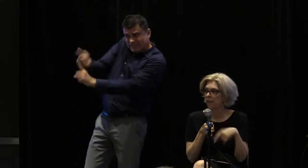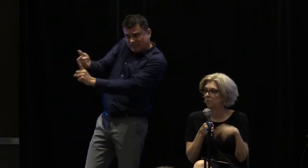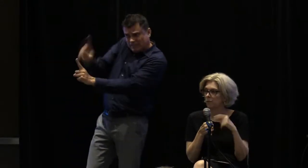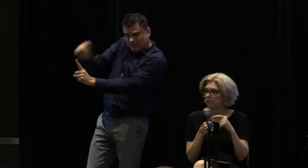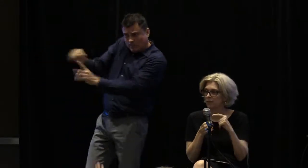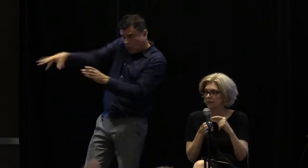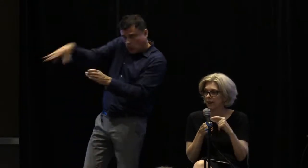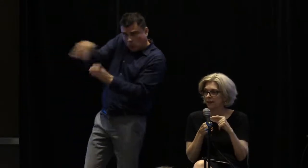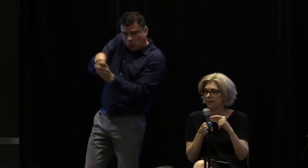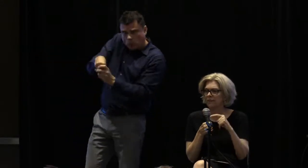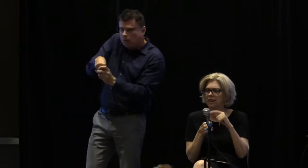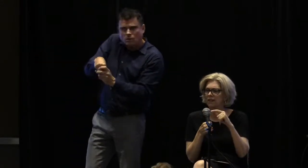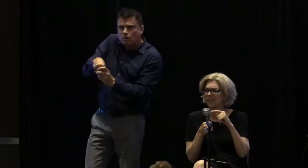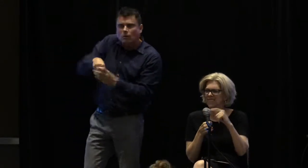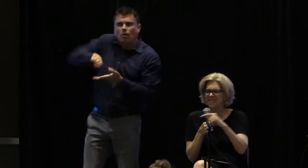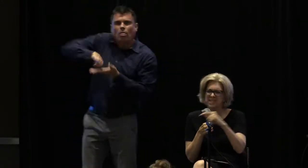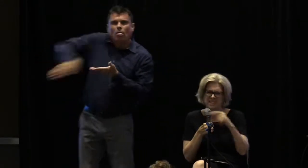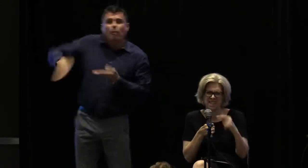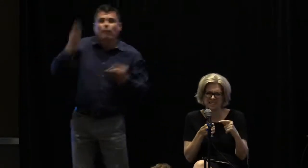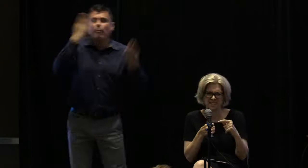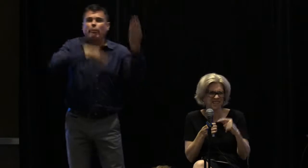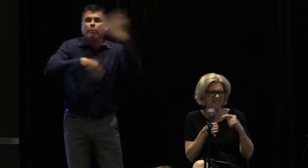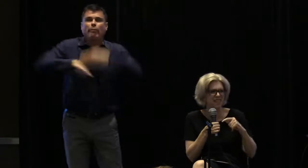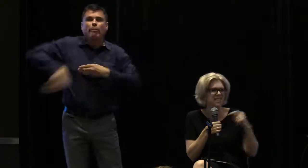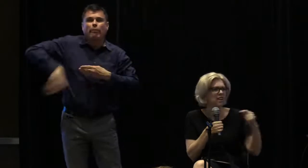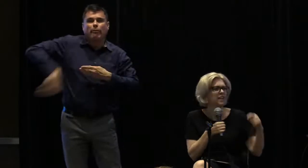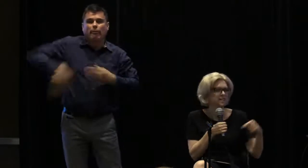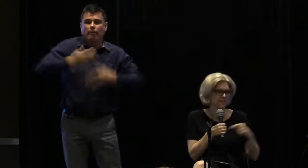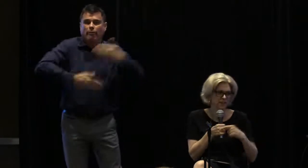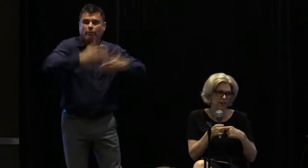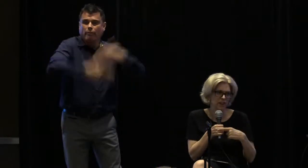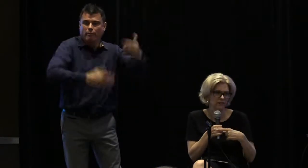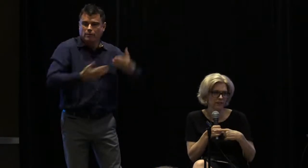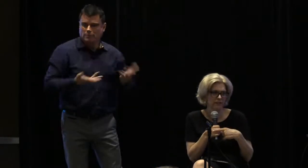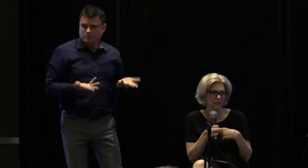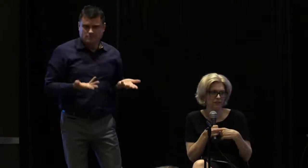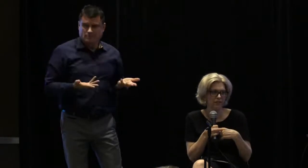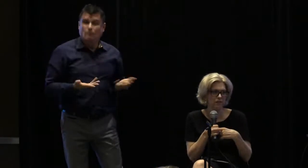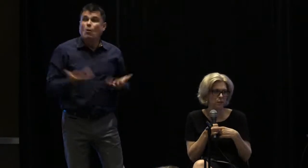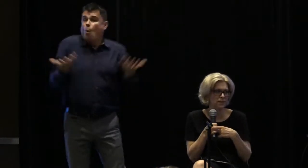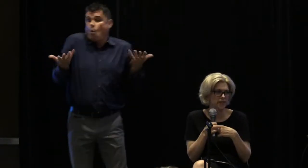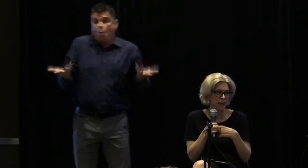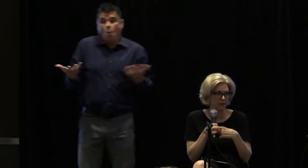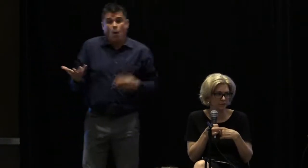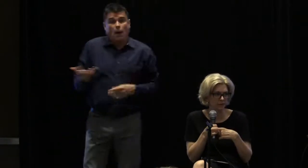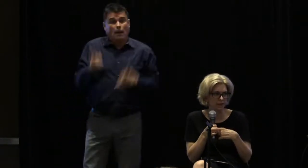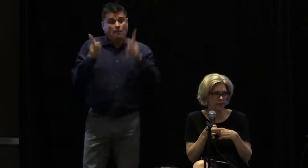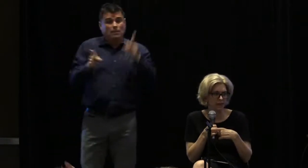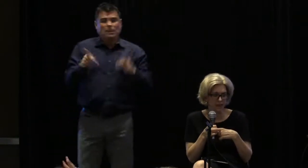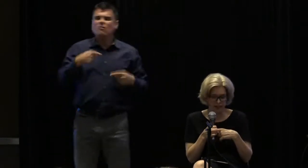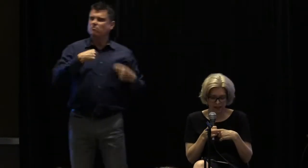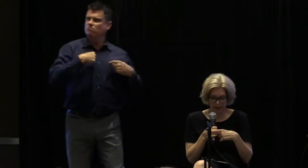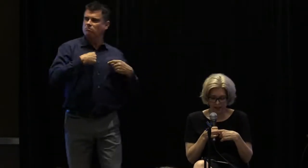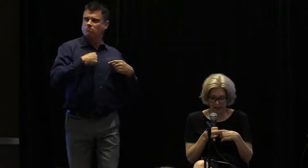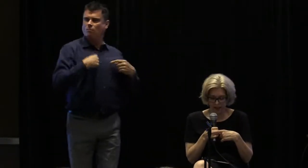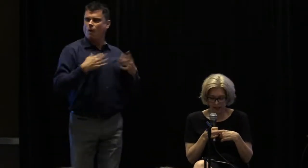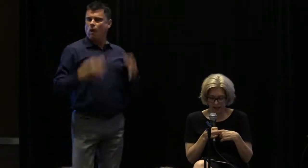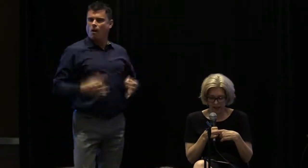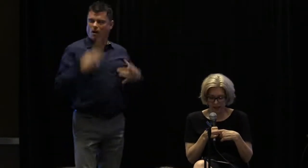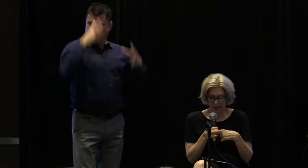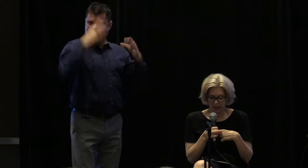Worse yet, people decide that in this instance, it's not necessary. so it doesn't happen.